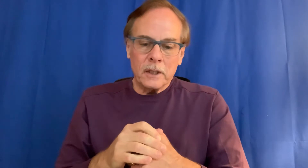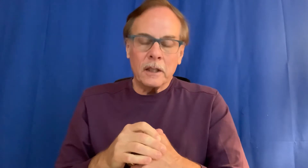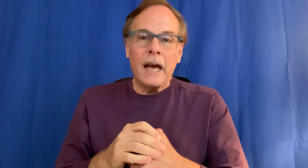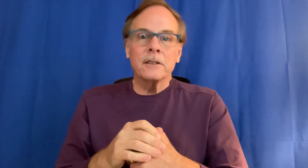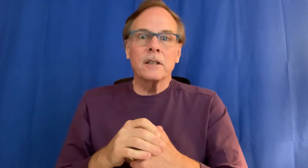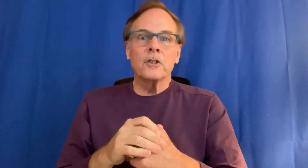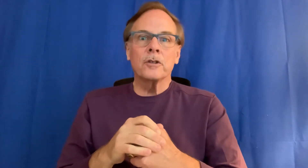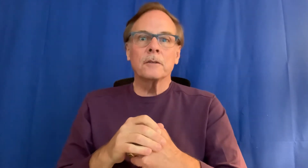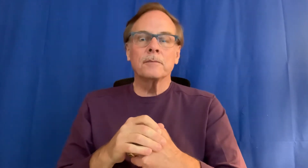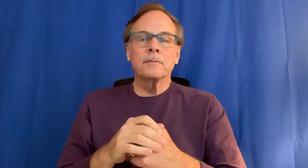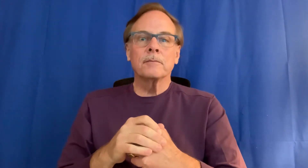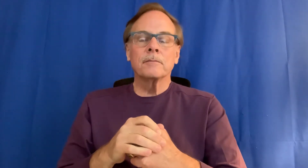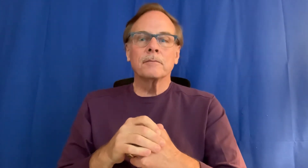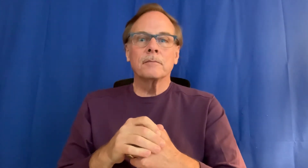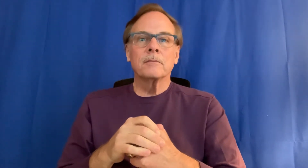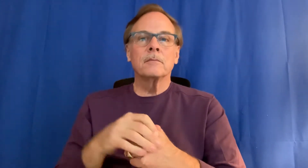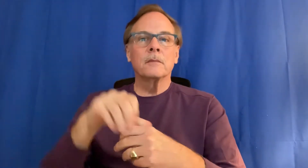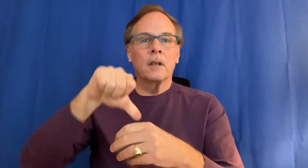Gas station.